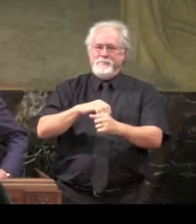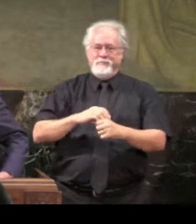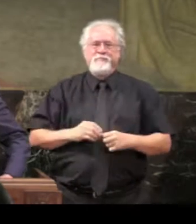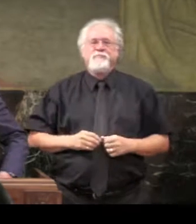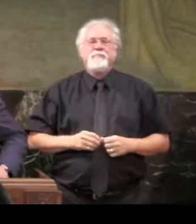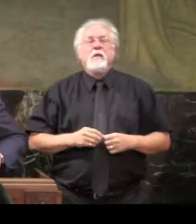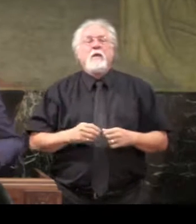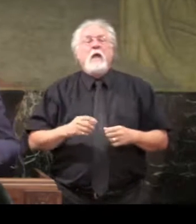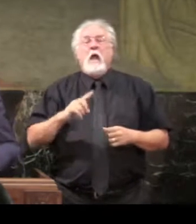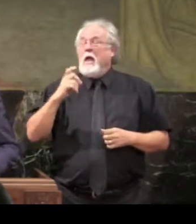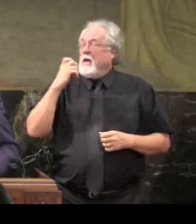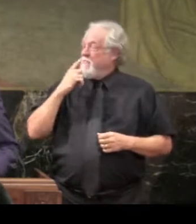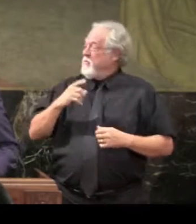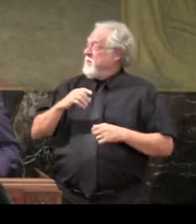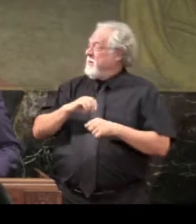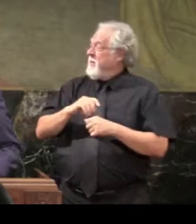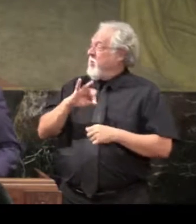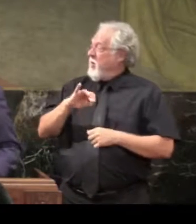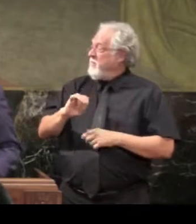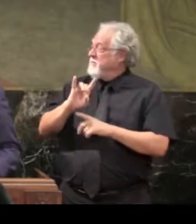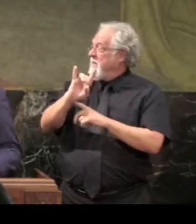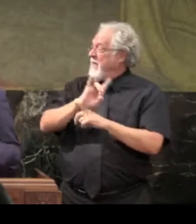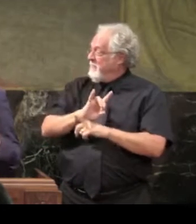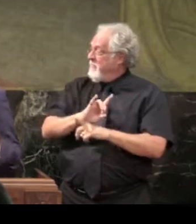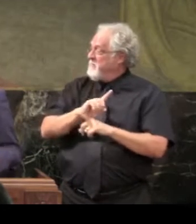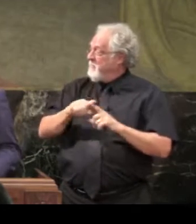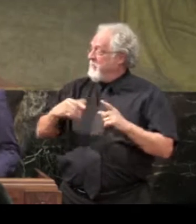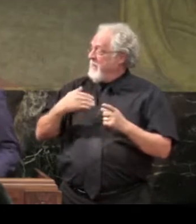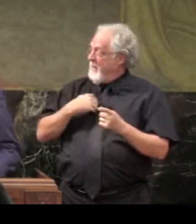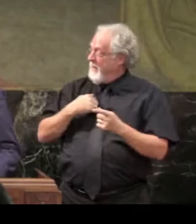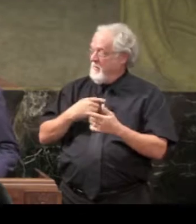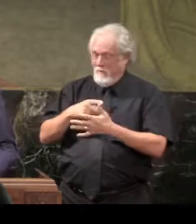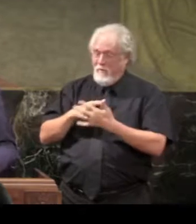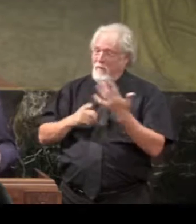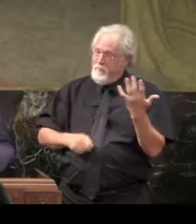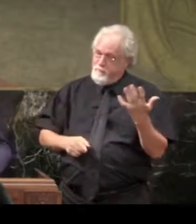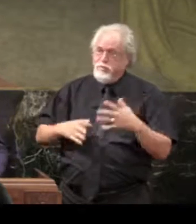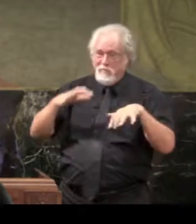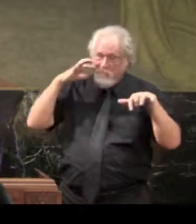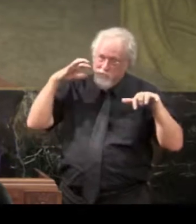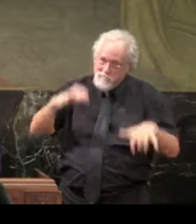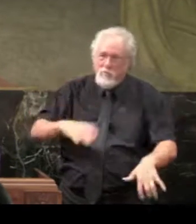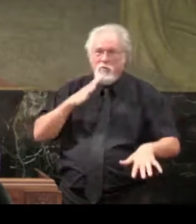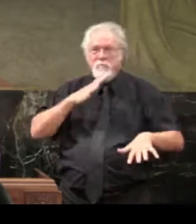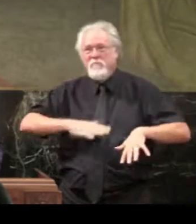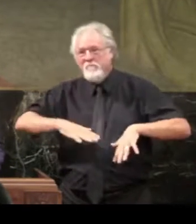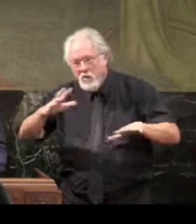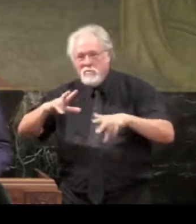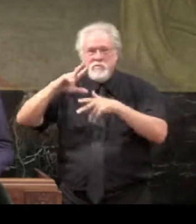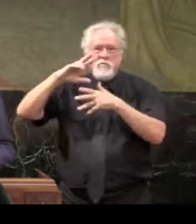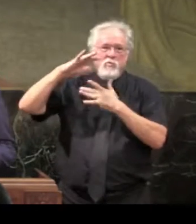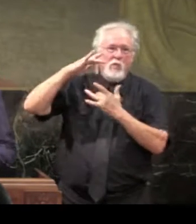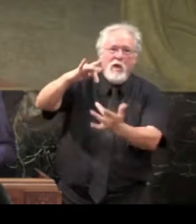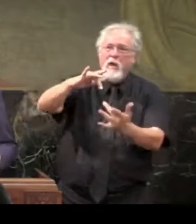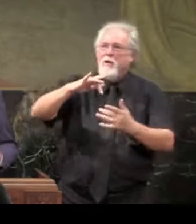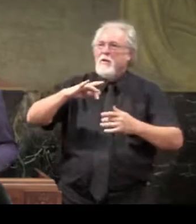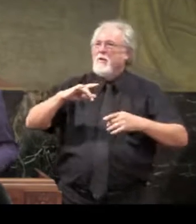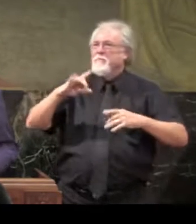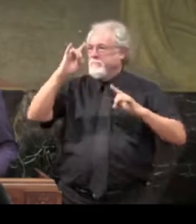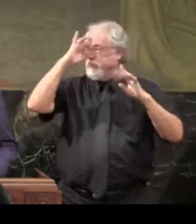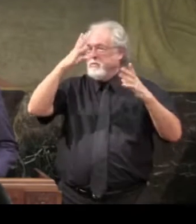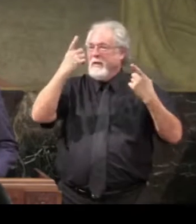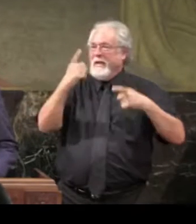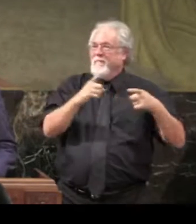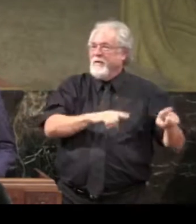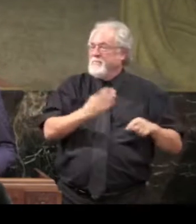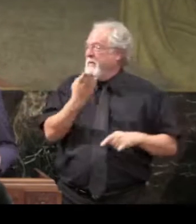announcements. You know, Governor, you've been in office for 8 months, but in that time you've had to manage storms, floods, tornadoes, tragic events